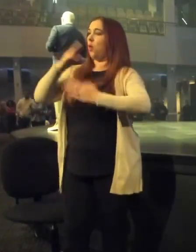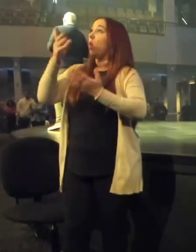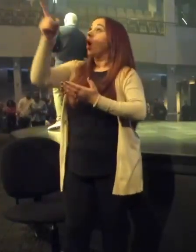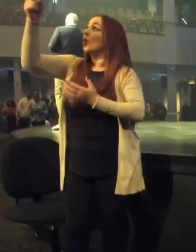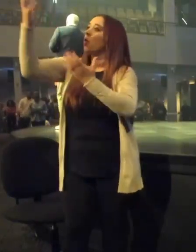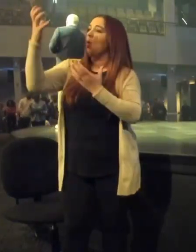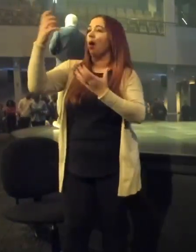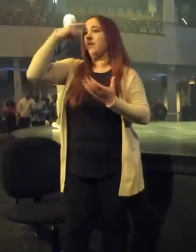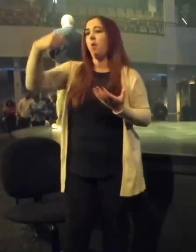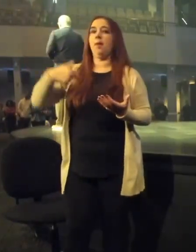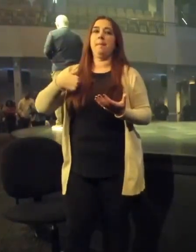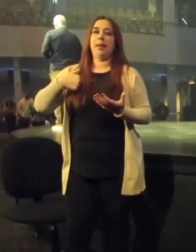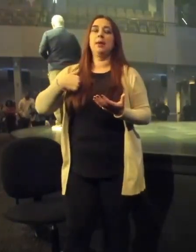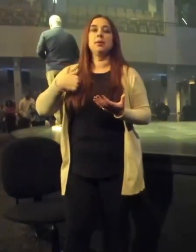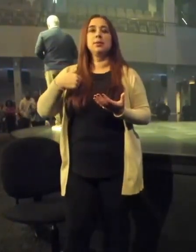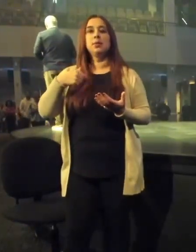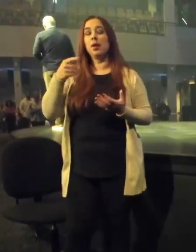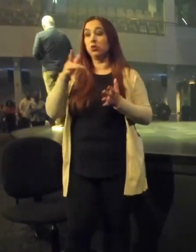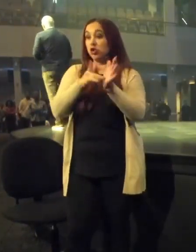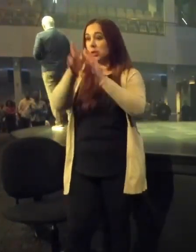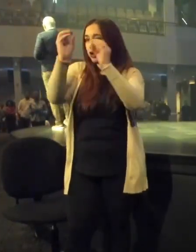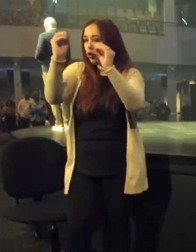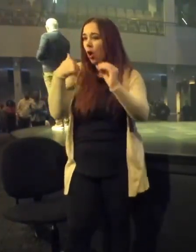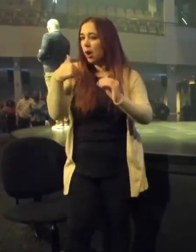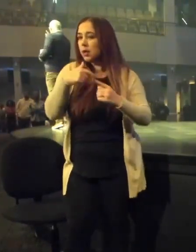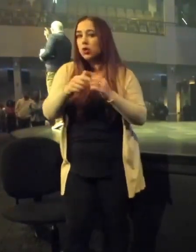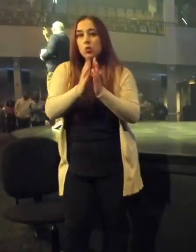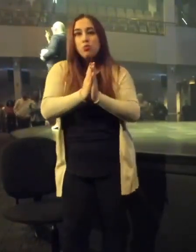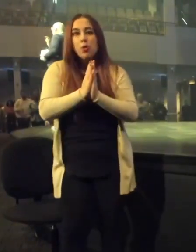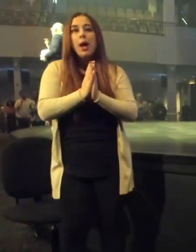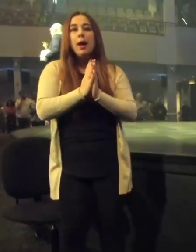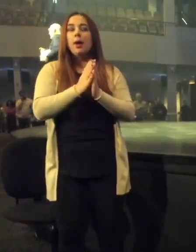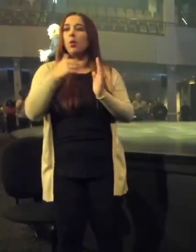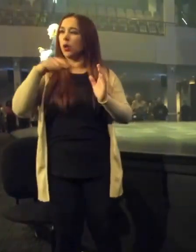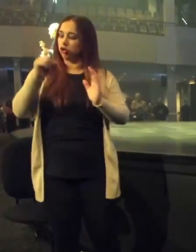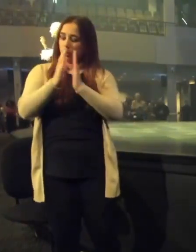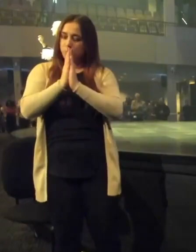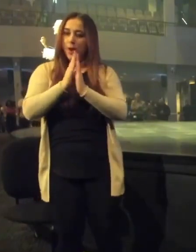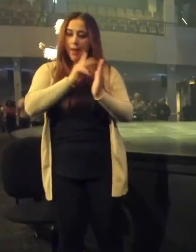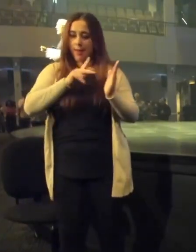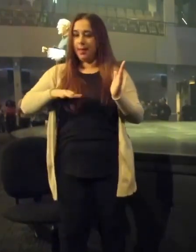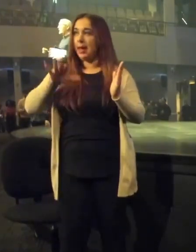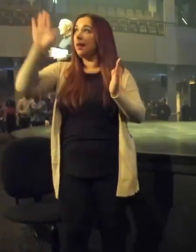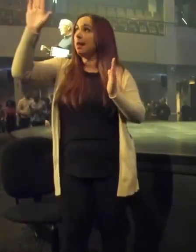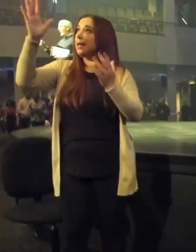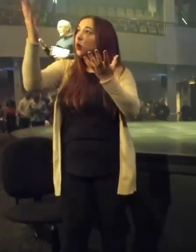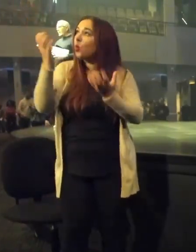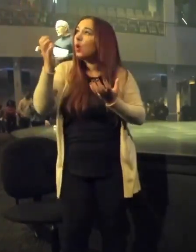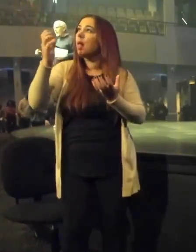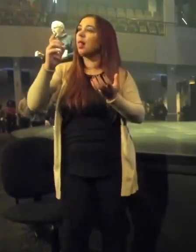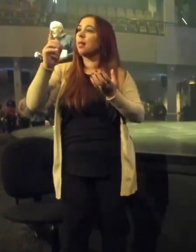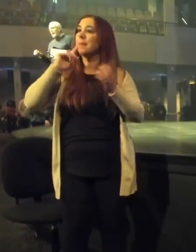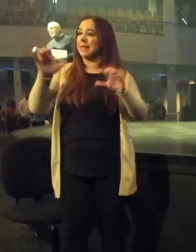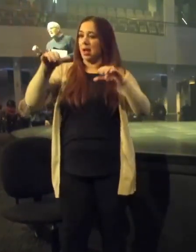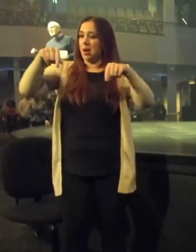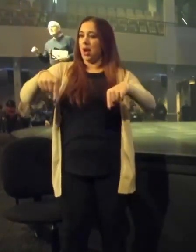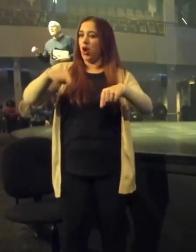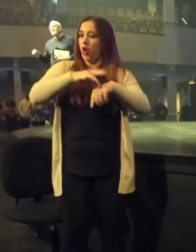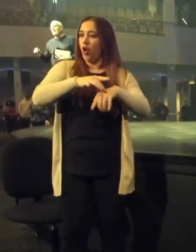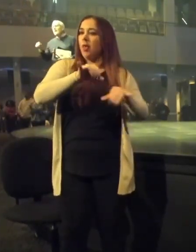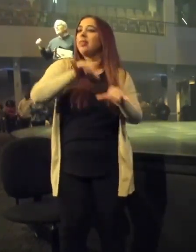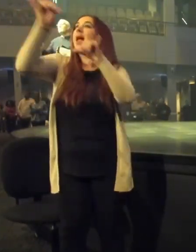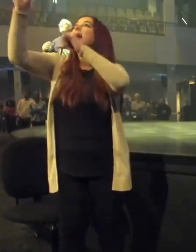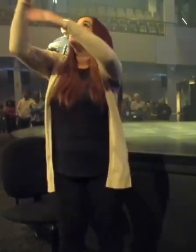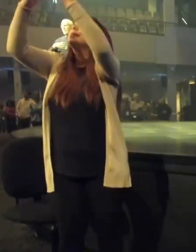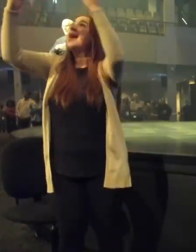my life. Jesus taught us to pray that. He said, pray that the kingdom of God would come and the will of God would be done on earth as it is in